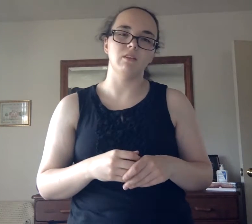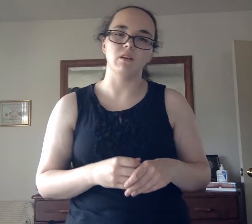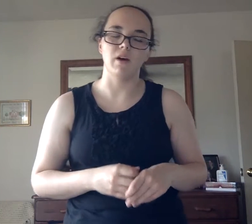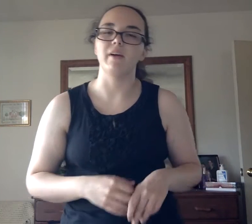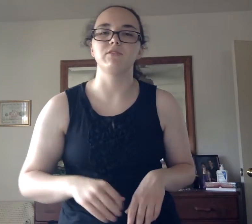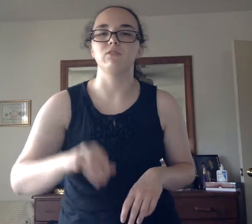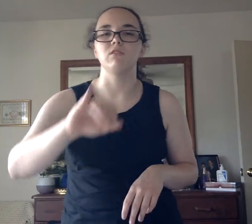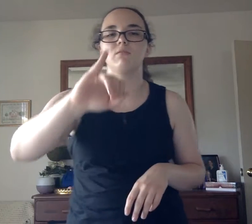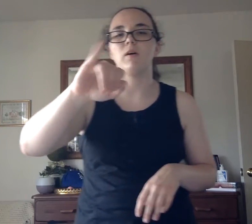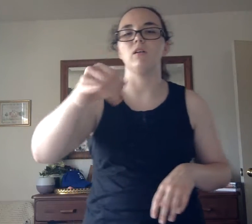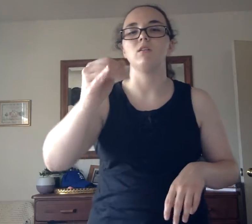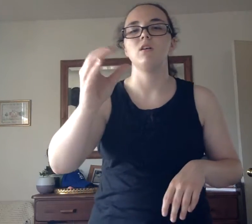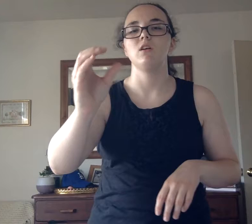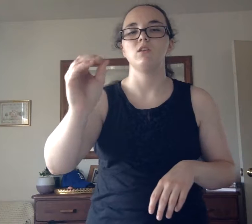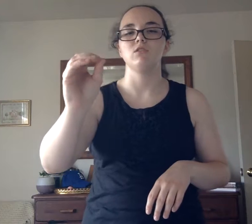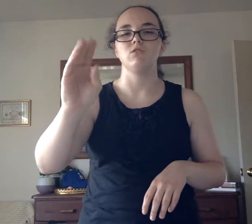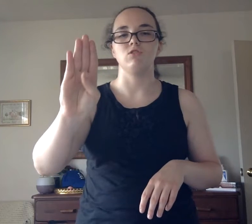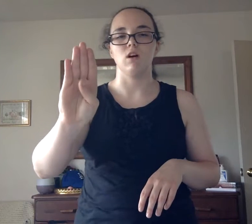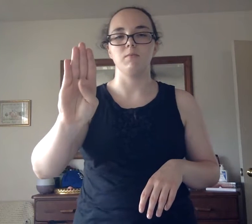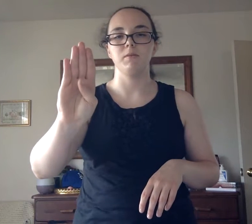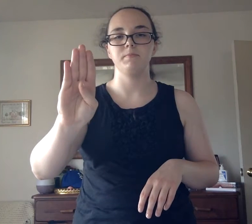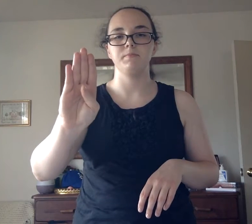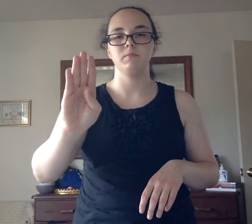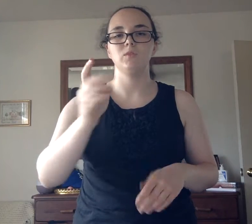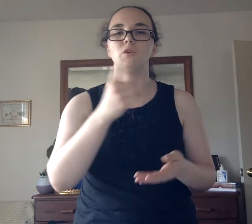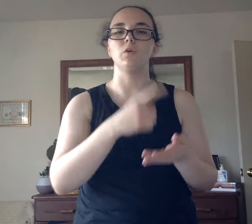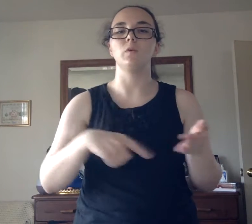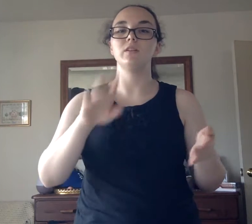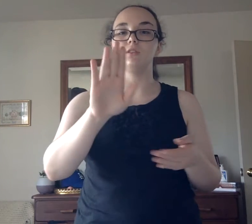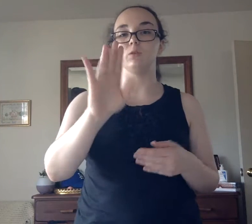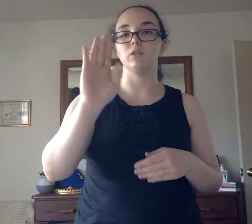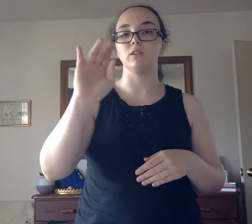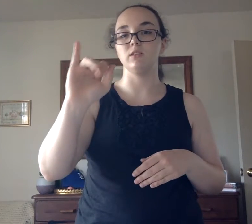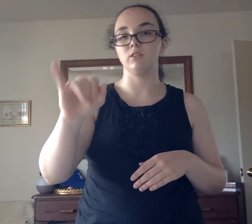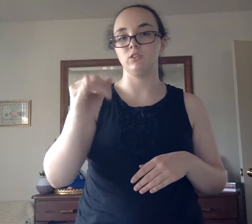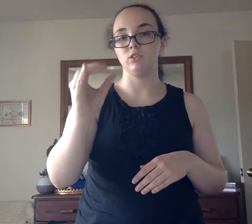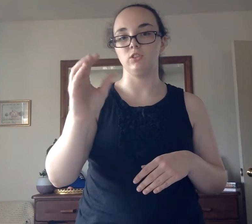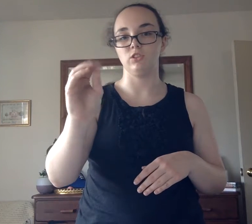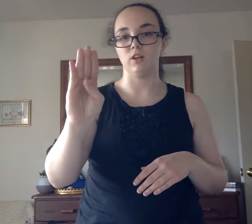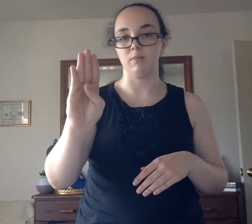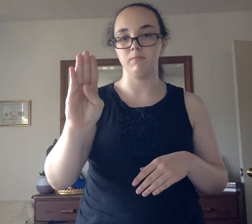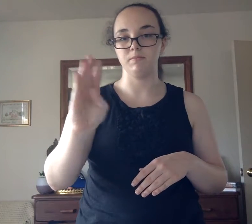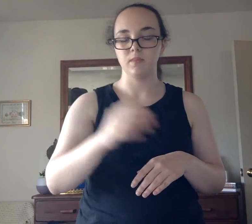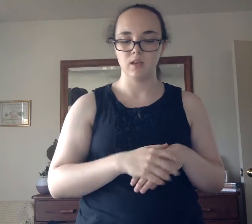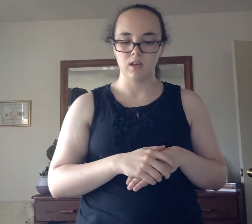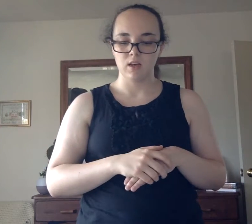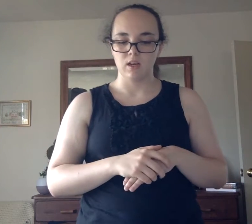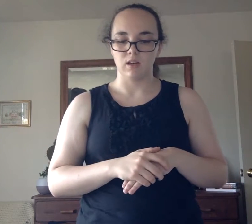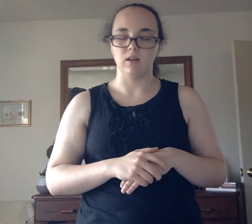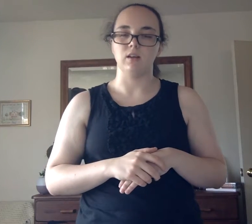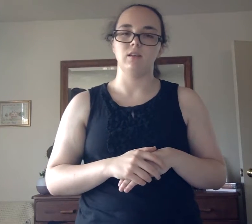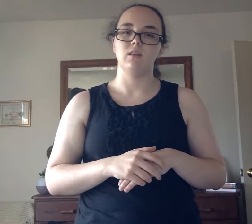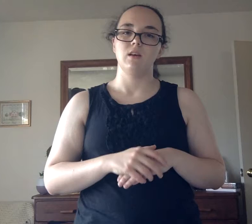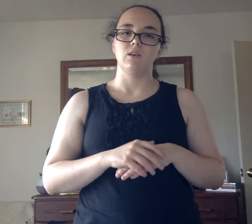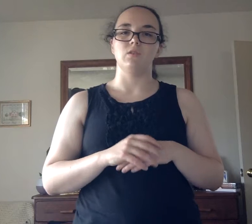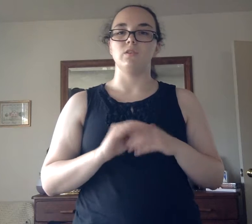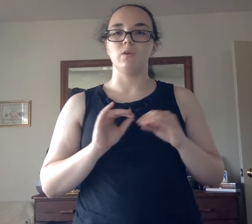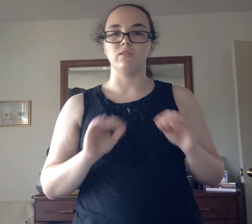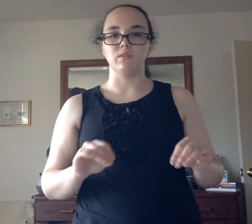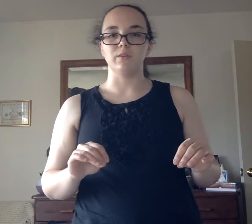don't have to. Just spell job. So what's your job? And you can go as slowly